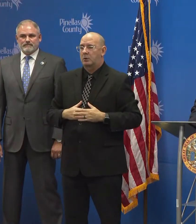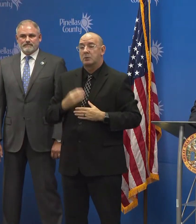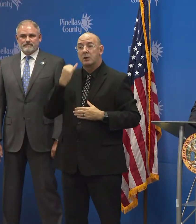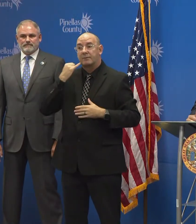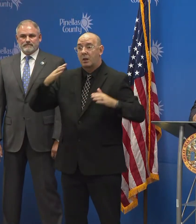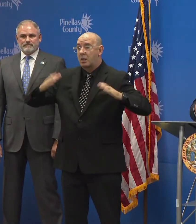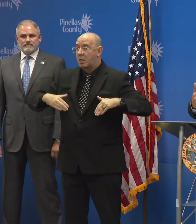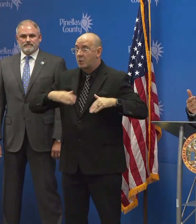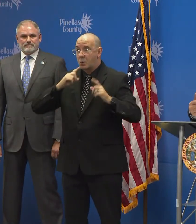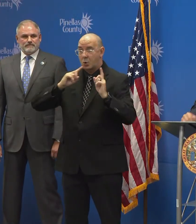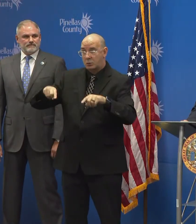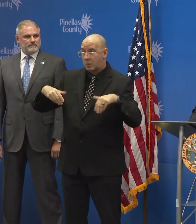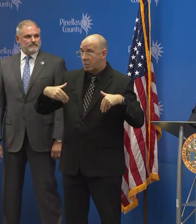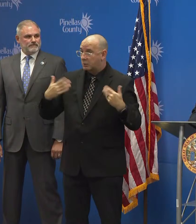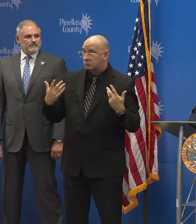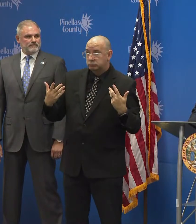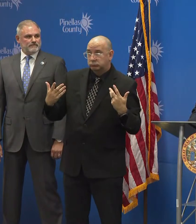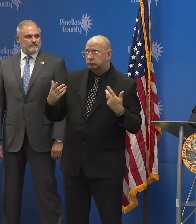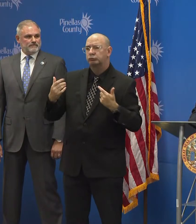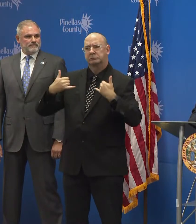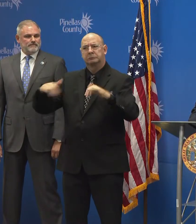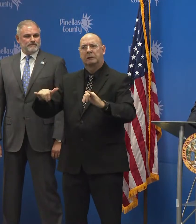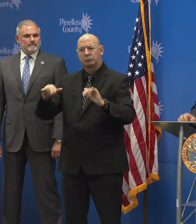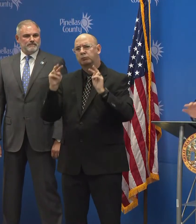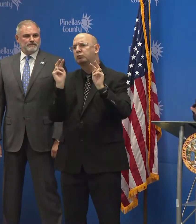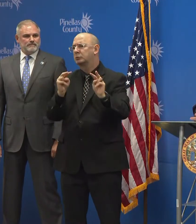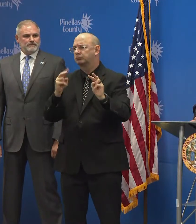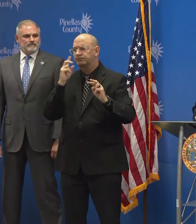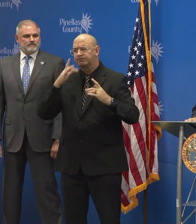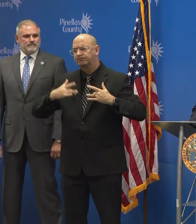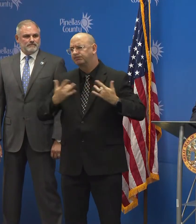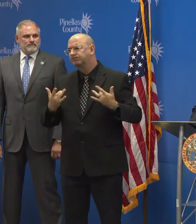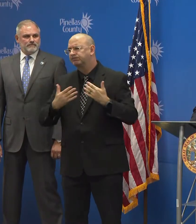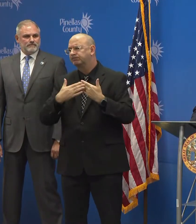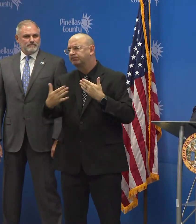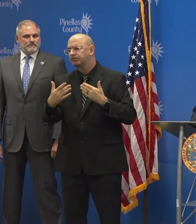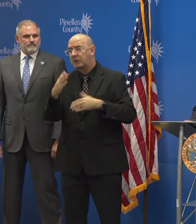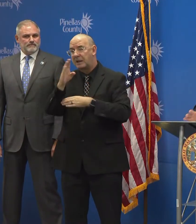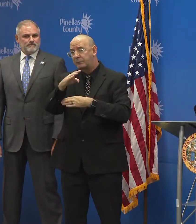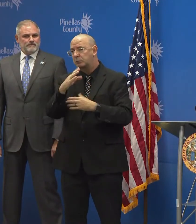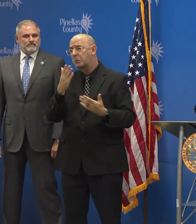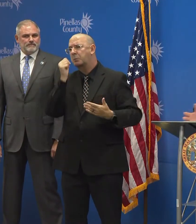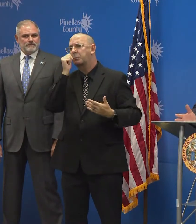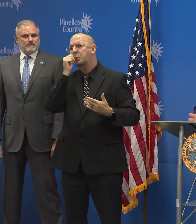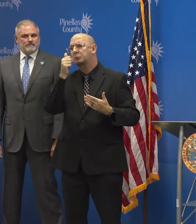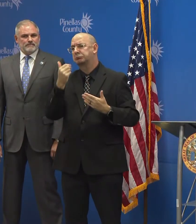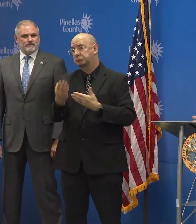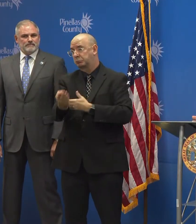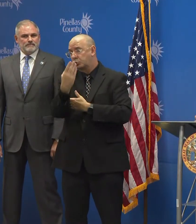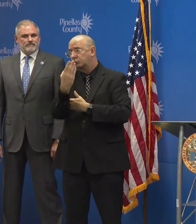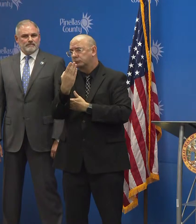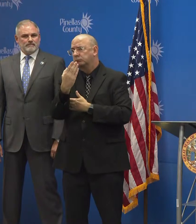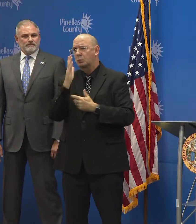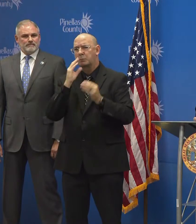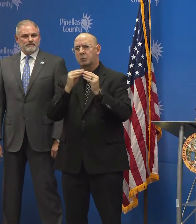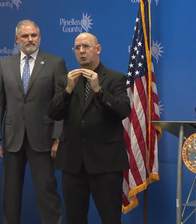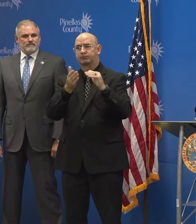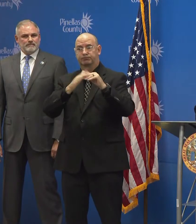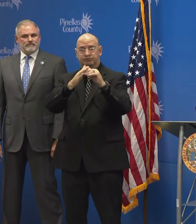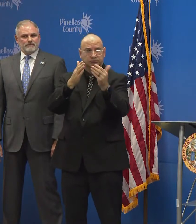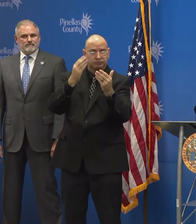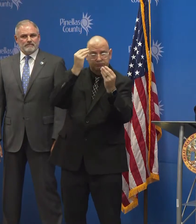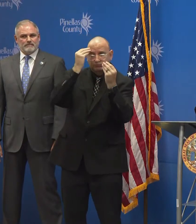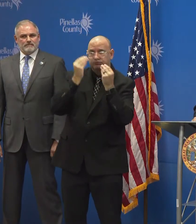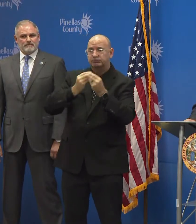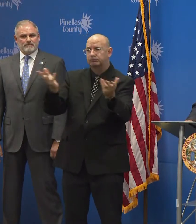so later today. As you go further north up the Gulf Coast, they may do some tomorrow morning. But this is within the next 12 to